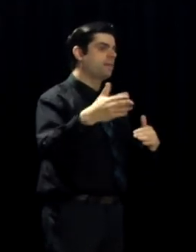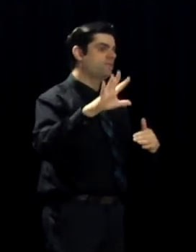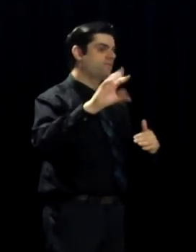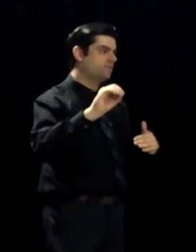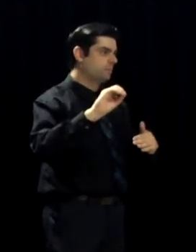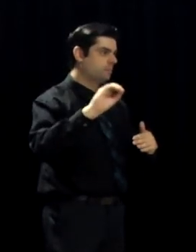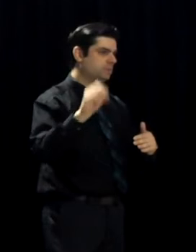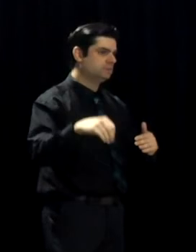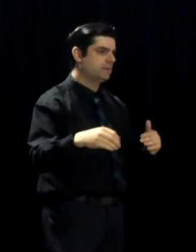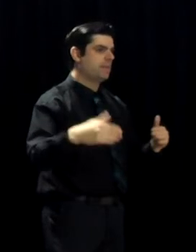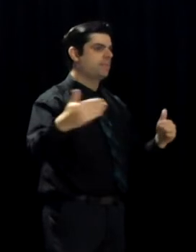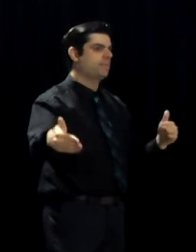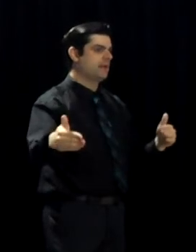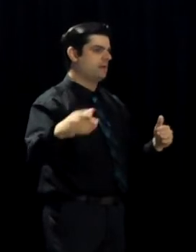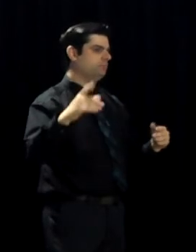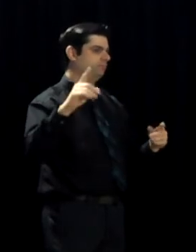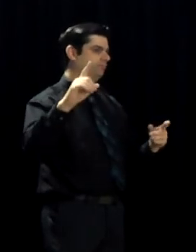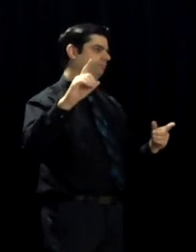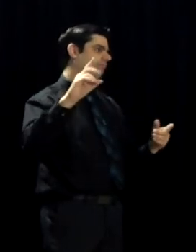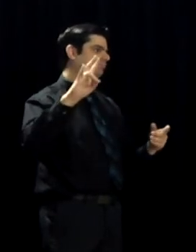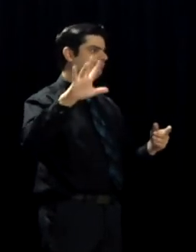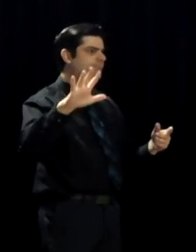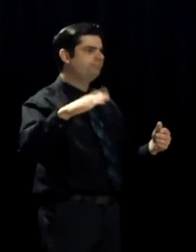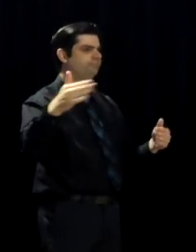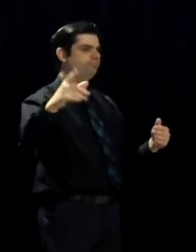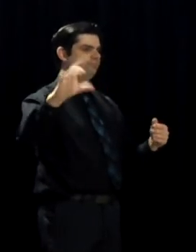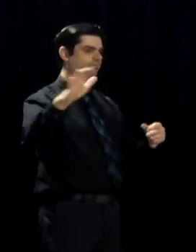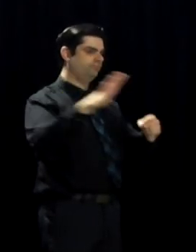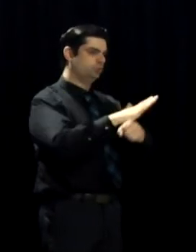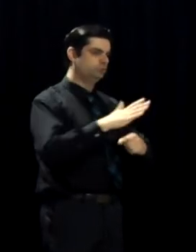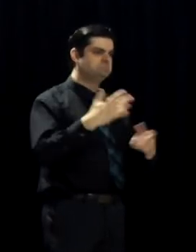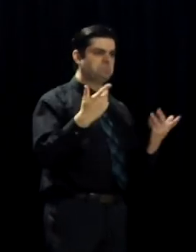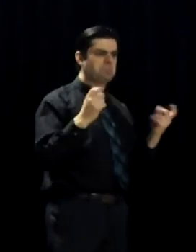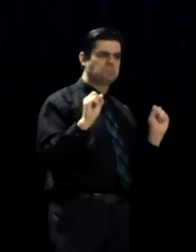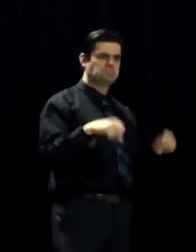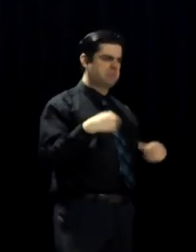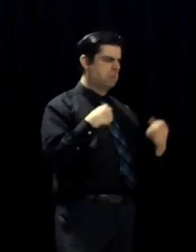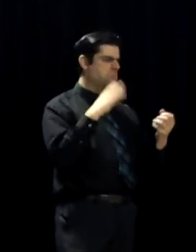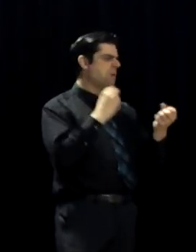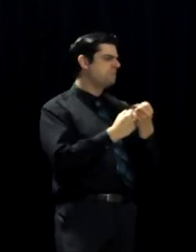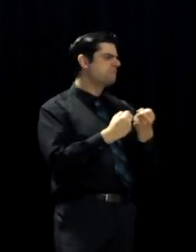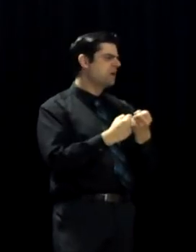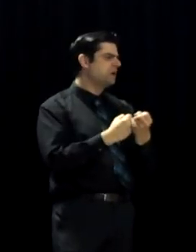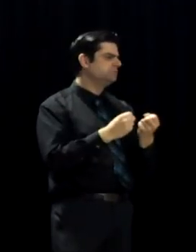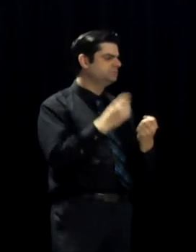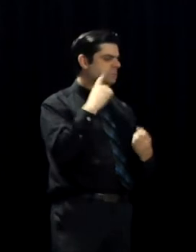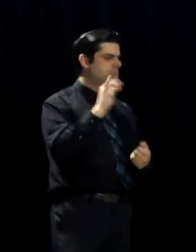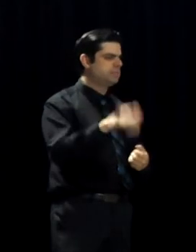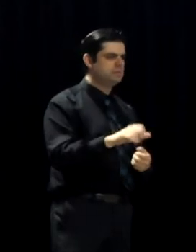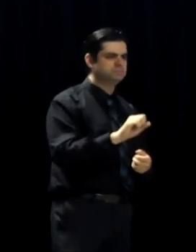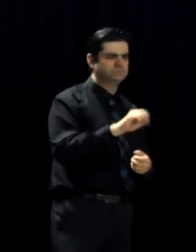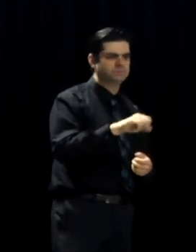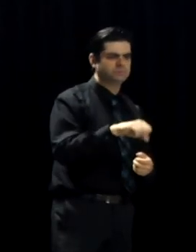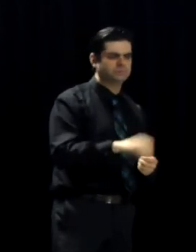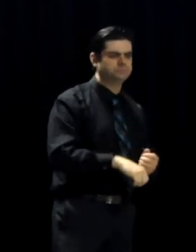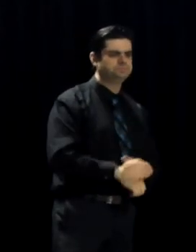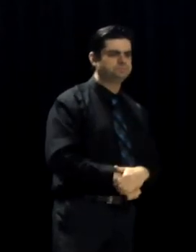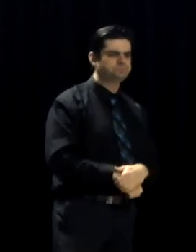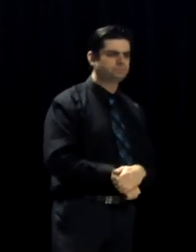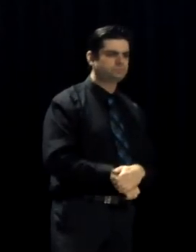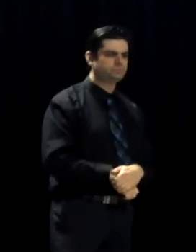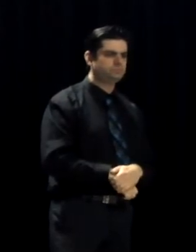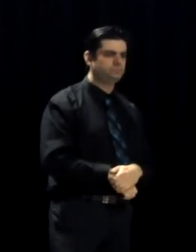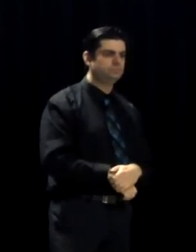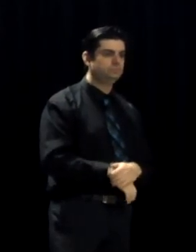So we're advocating for that. I know that there's been examples across the state where